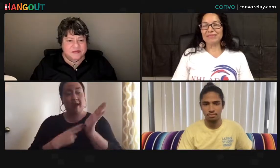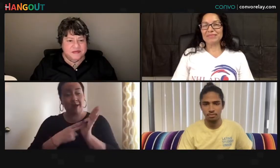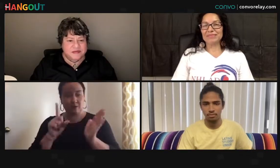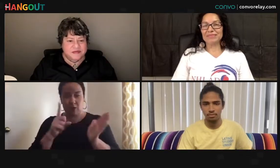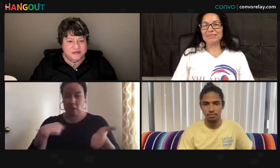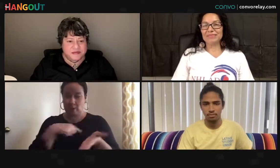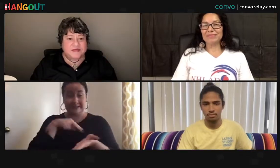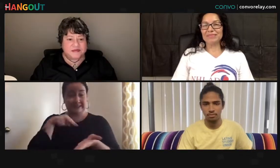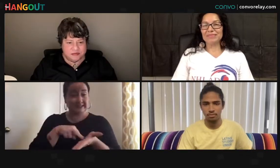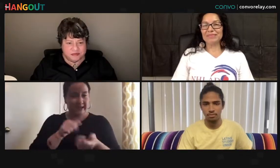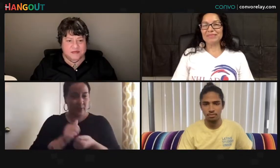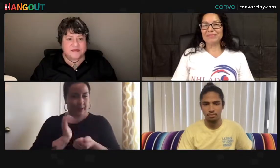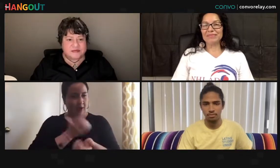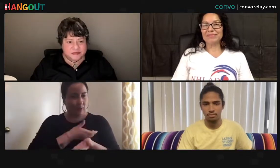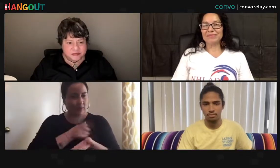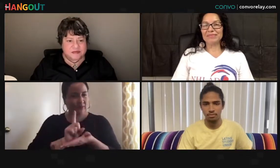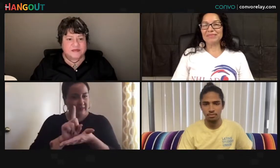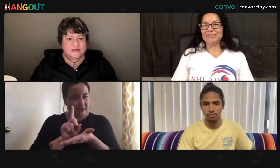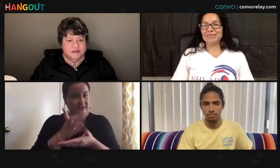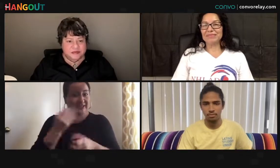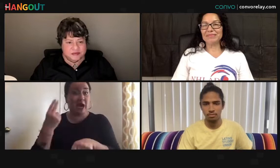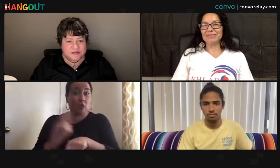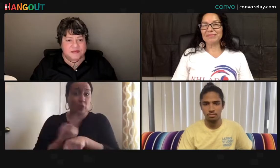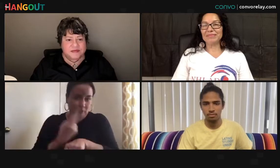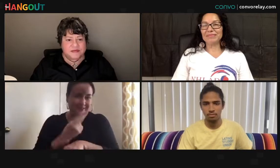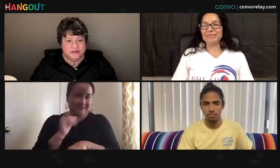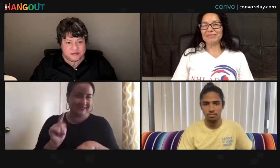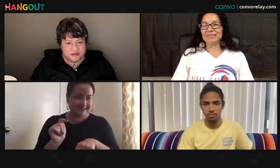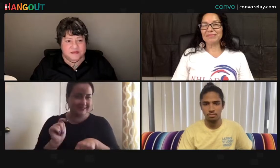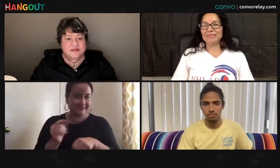out there, we have to be honest on where we stand with our own privilege. And we